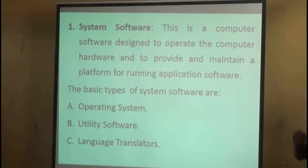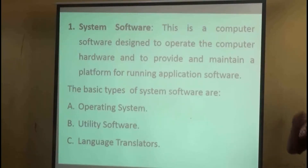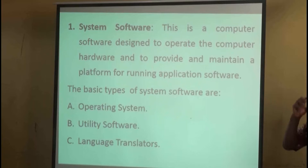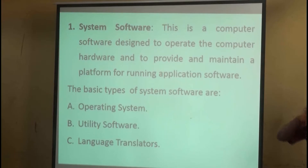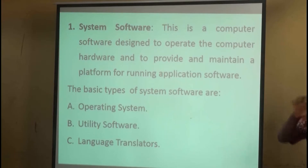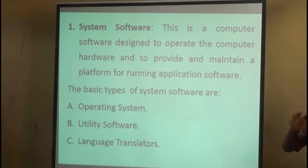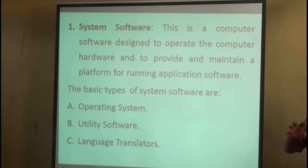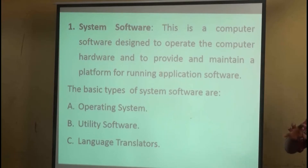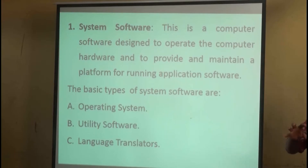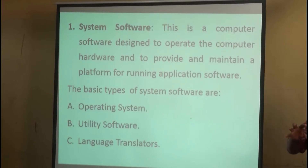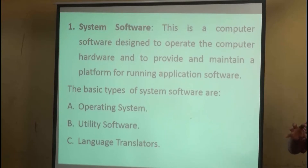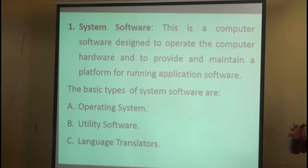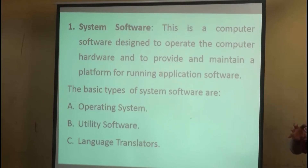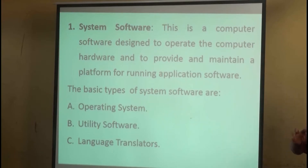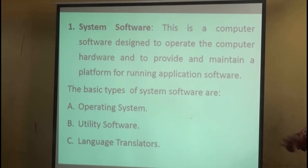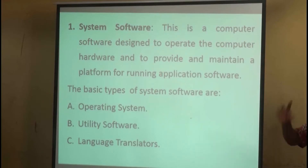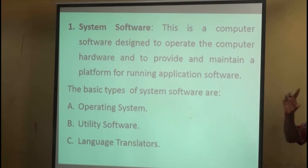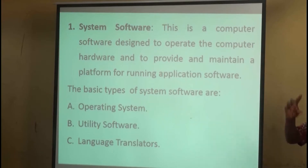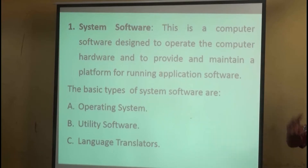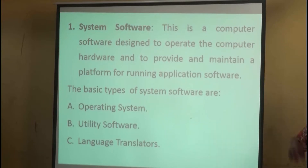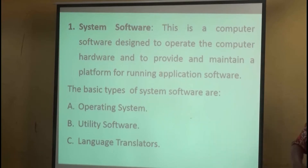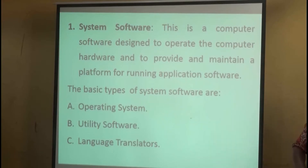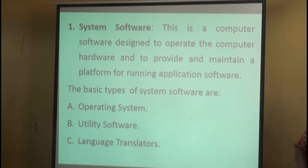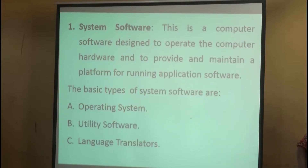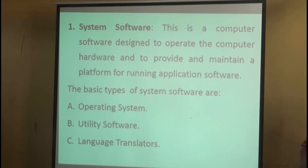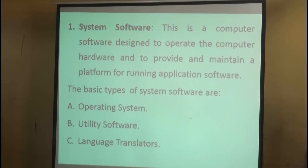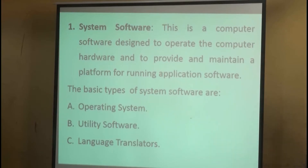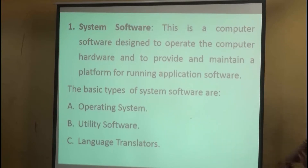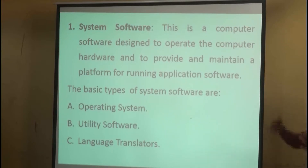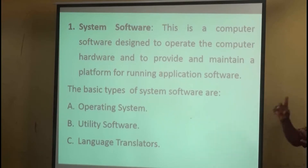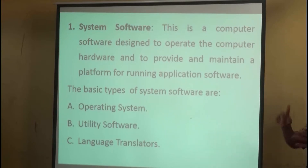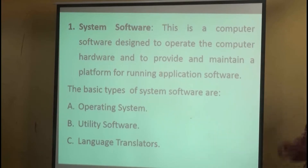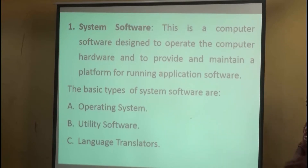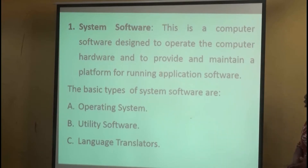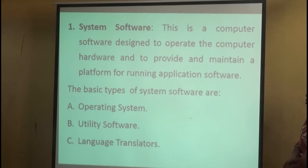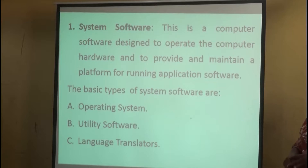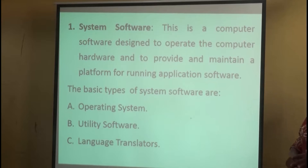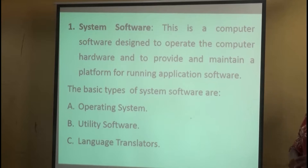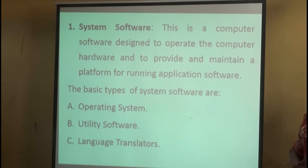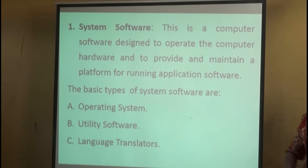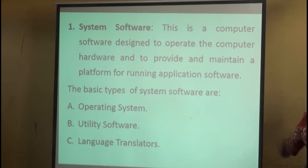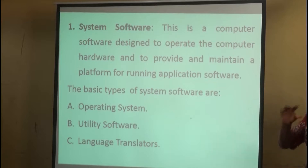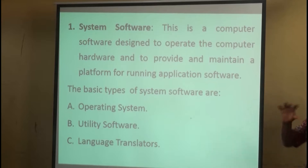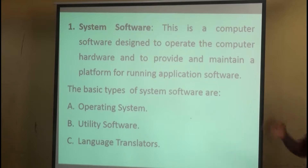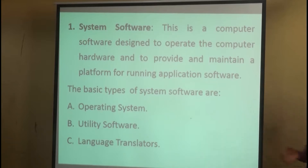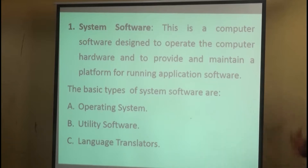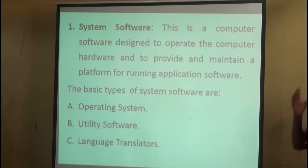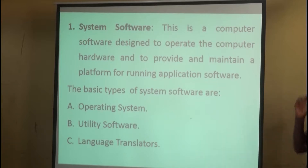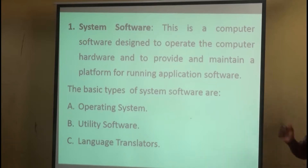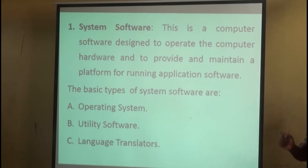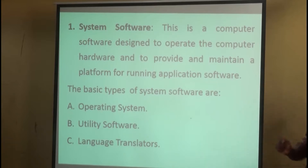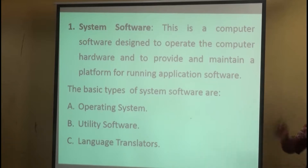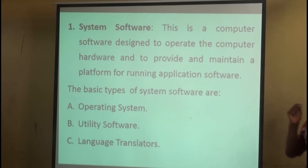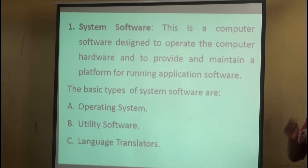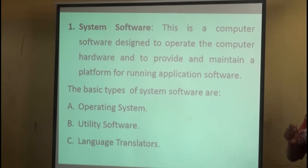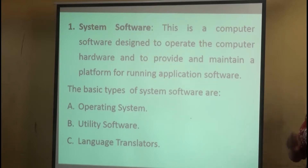computer hardware, which can be your printer, which can be your monitor, and to provide and